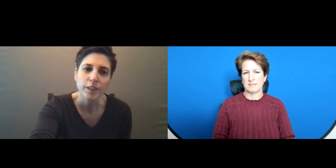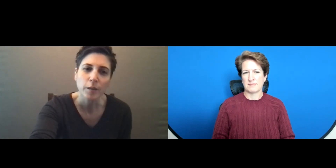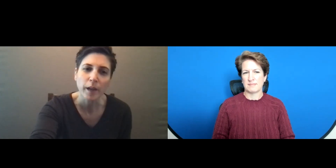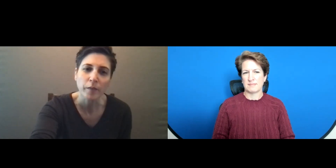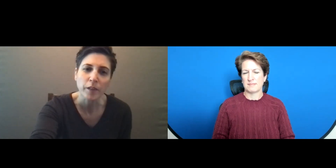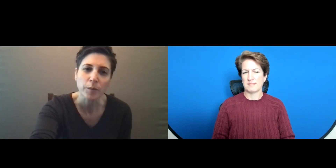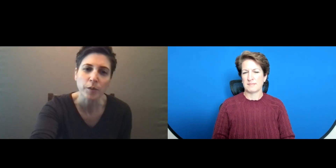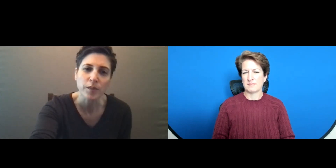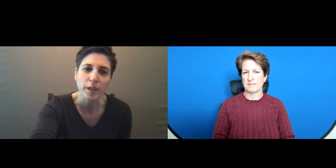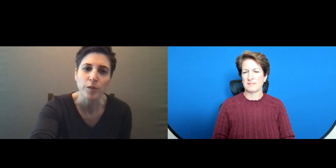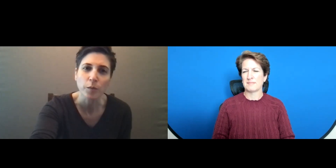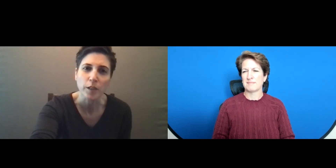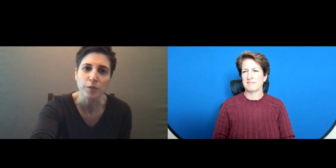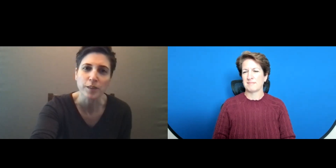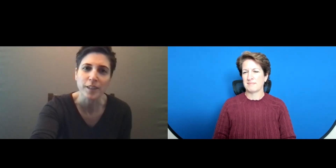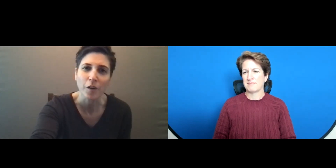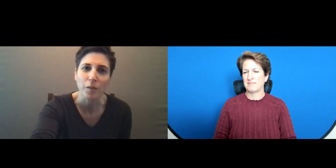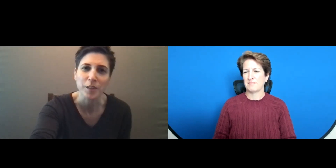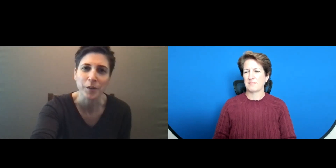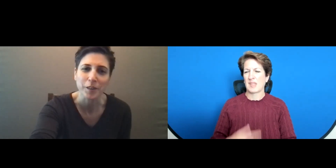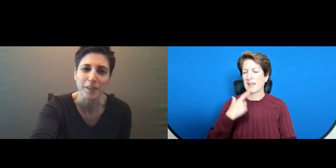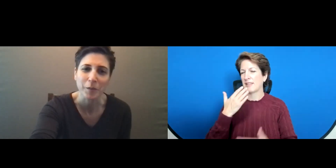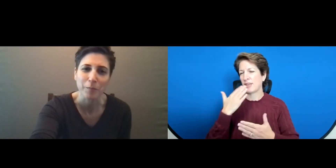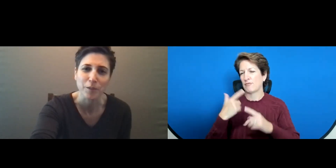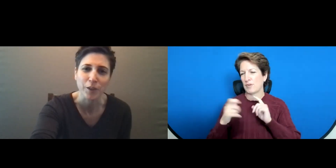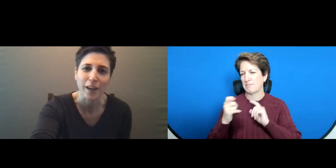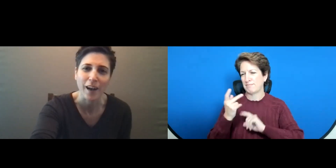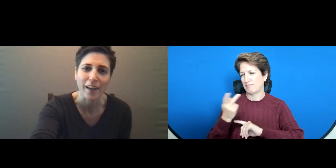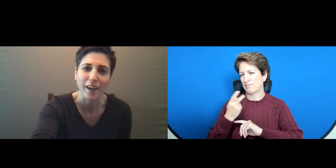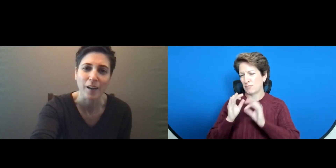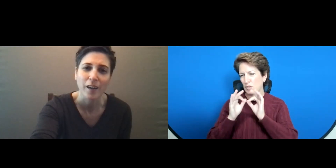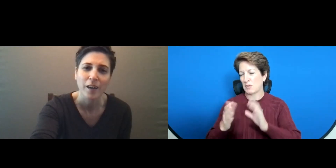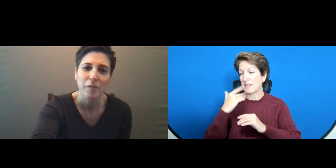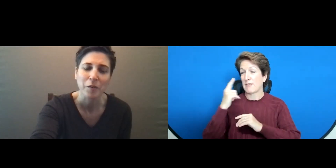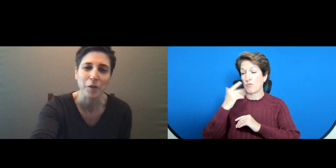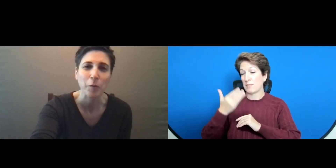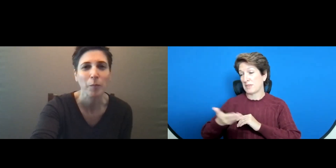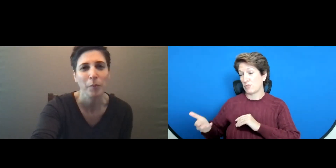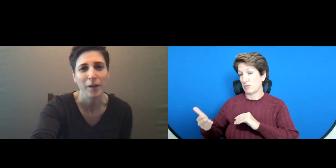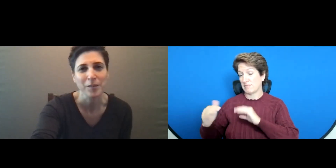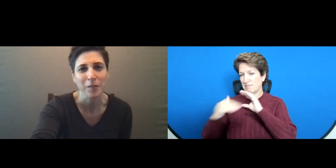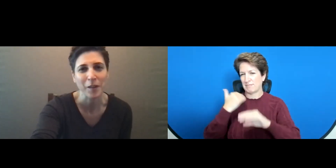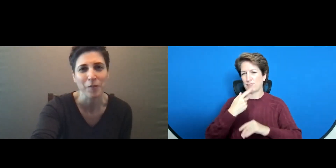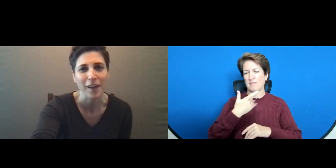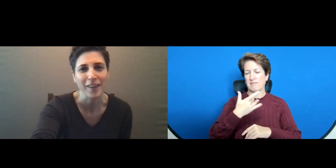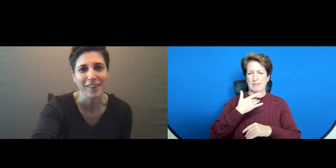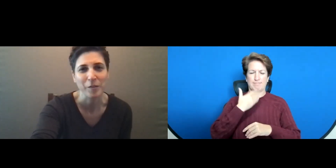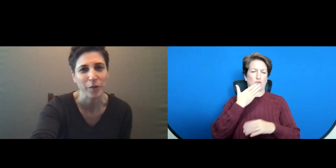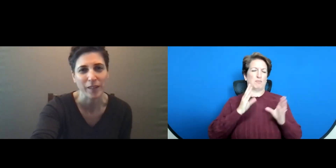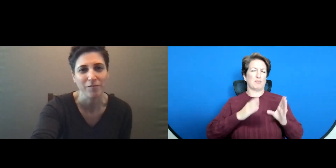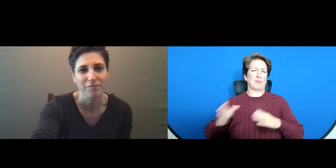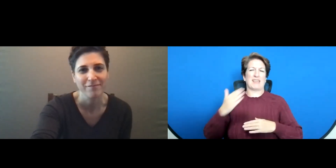Shahina, just on behalf of the interpreters, thank you so much for sending all the materials. I think Sharon and I felt very well prepared. So thank you for that.